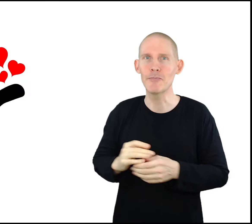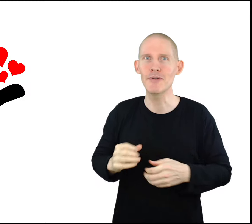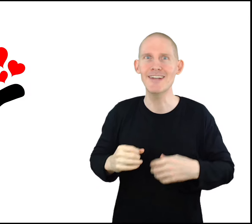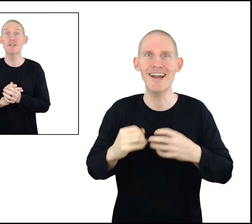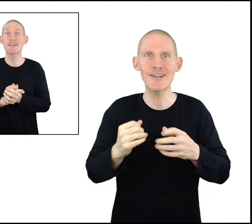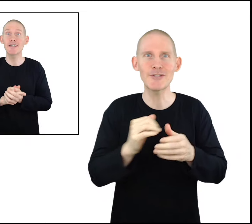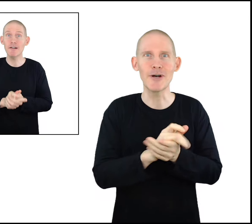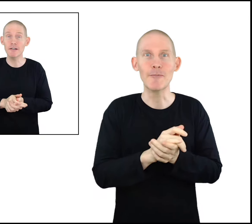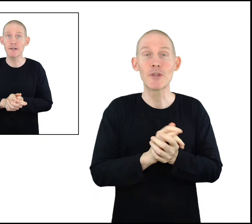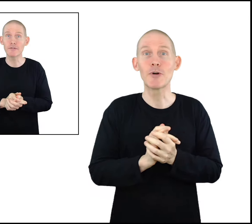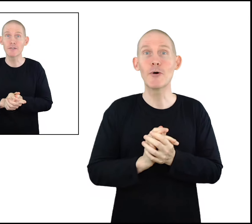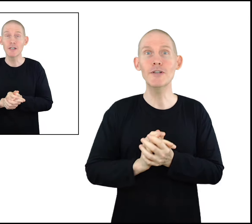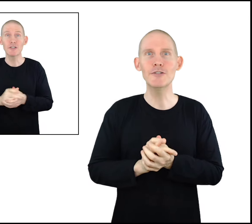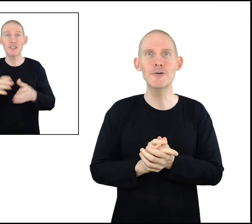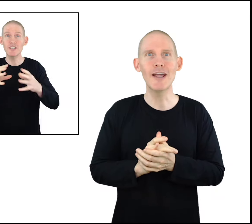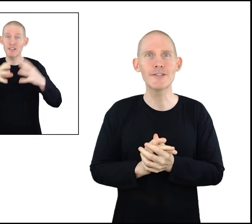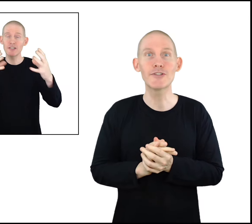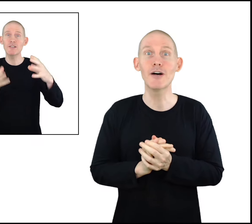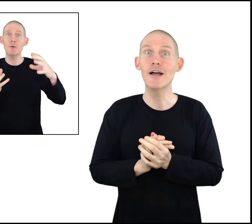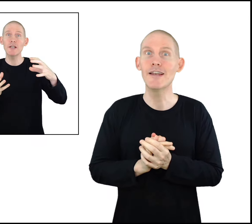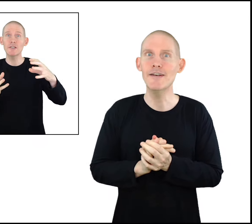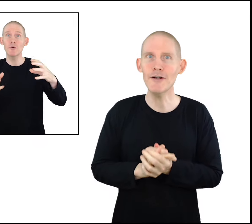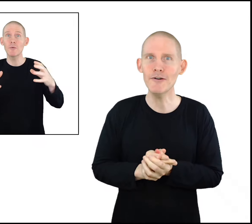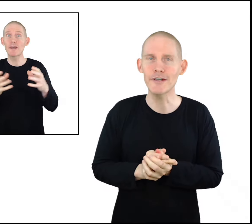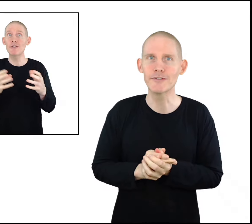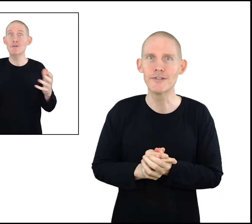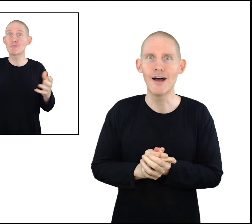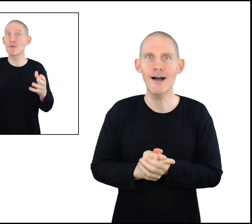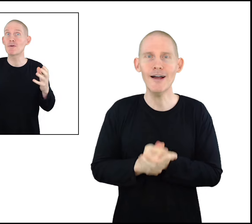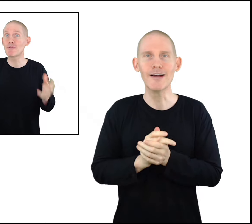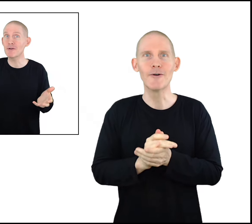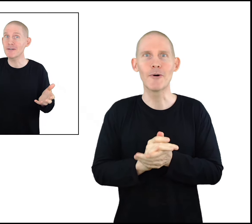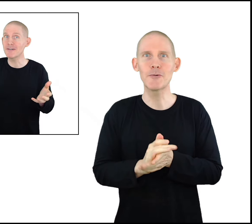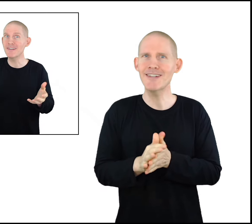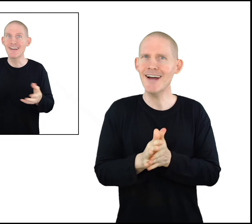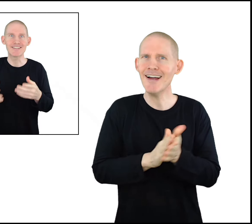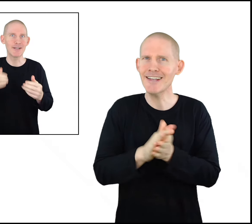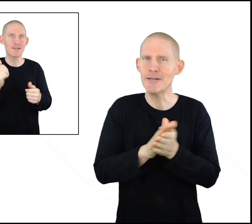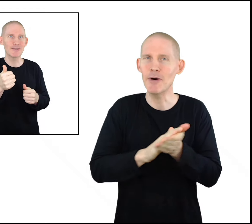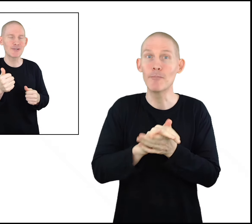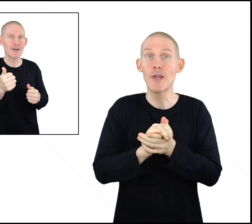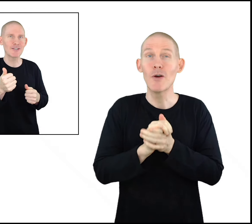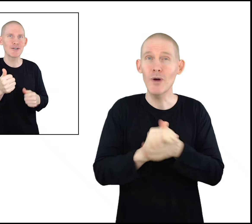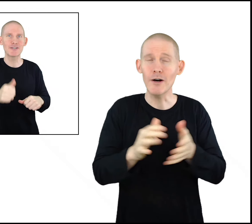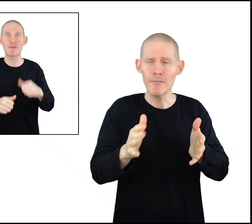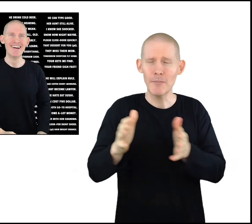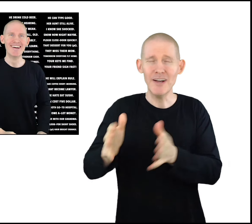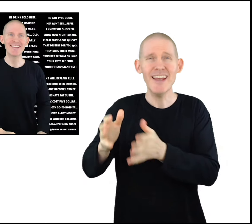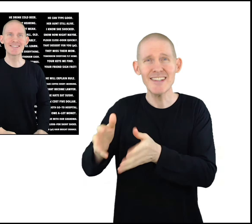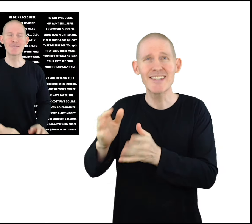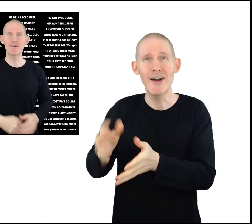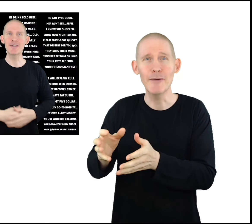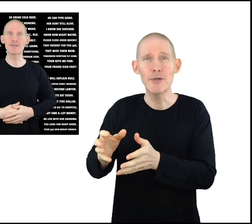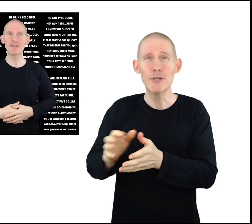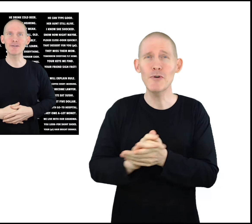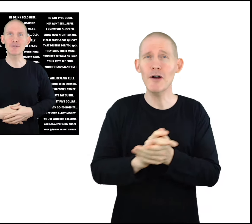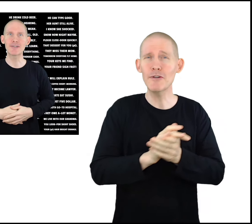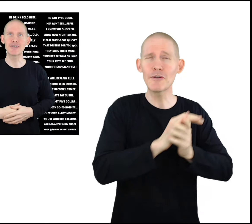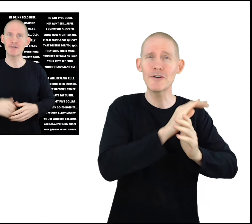something extra. We're going to do ASL narratives. What are we talking about? Well, by that time, you've already learned a